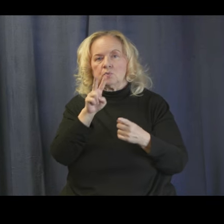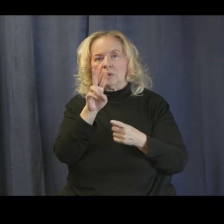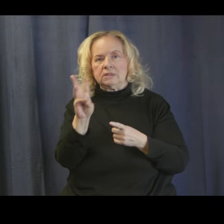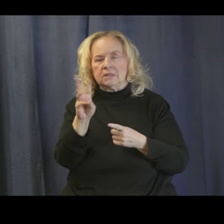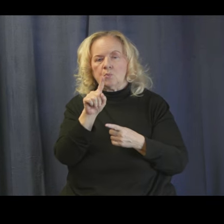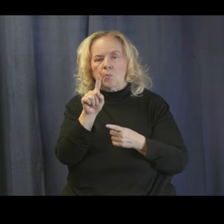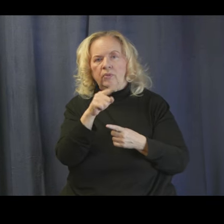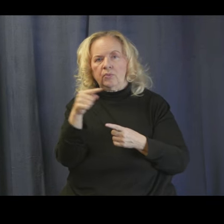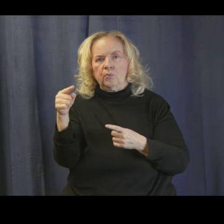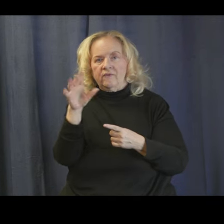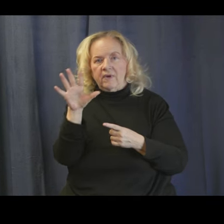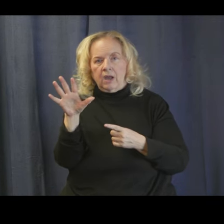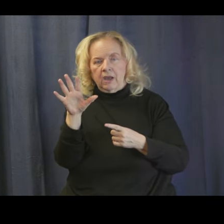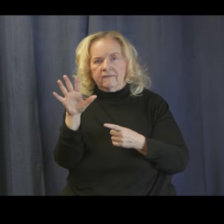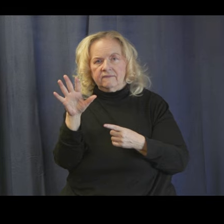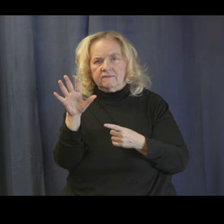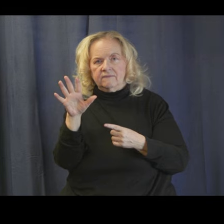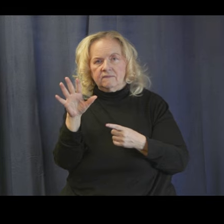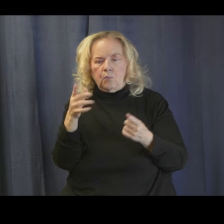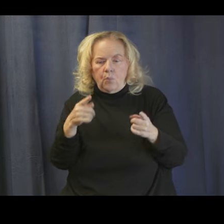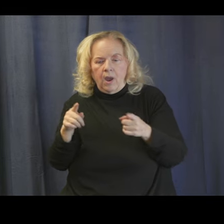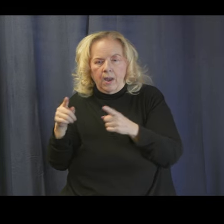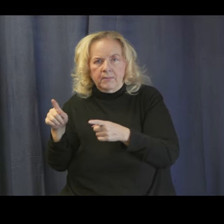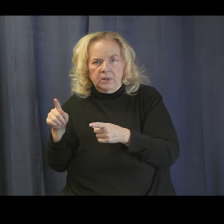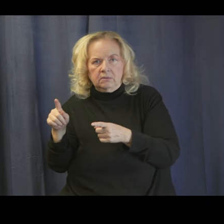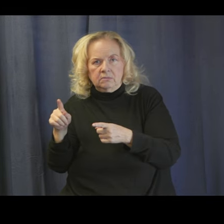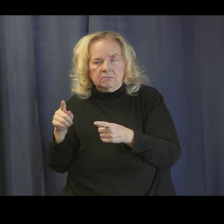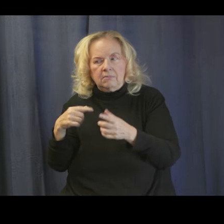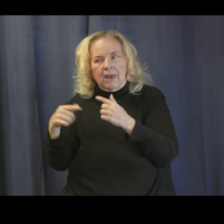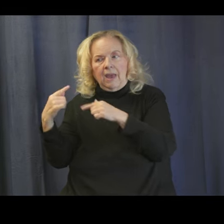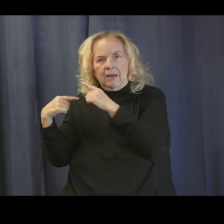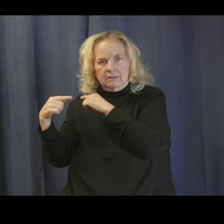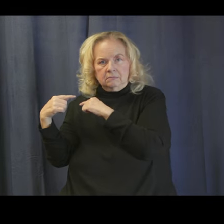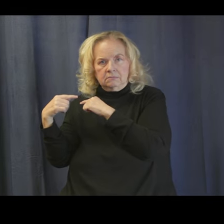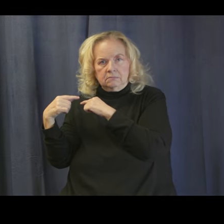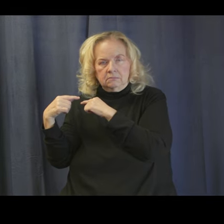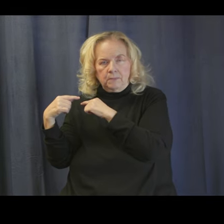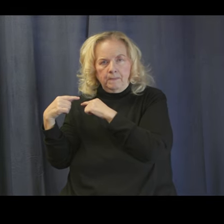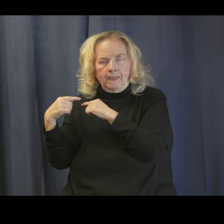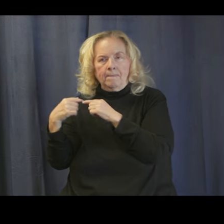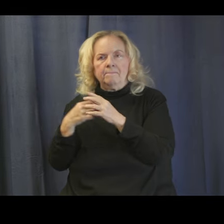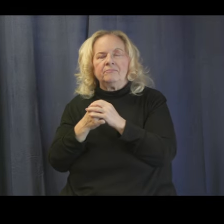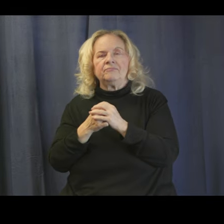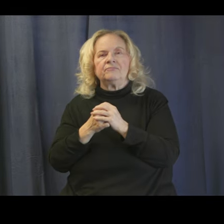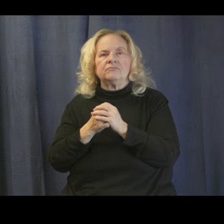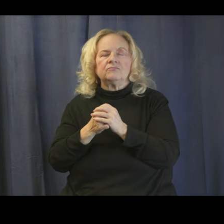Genesis 26, 1 through 5. Going back,